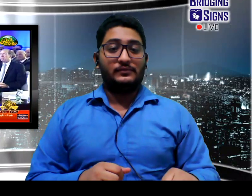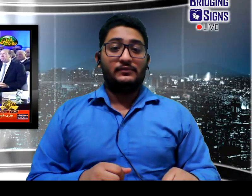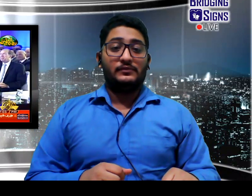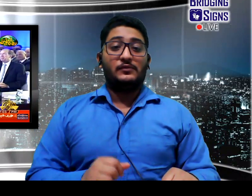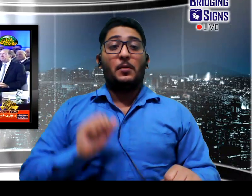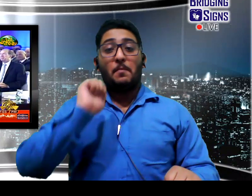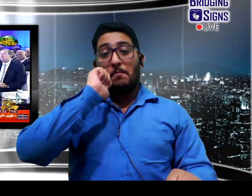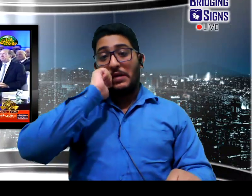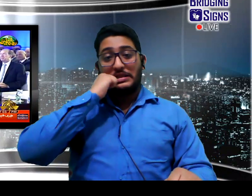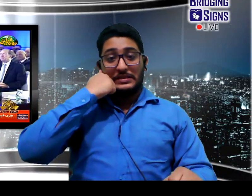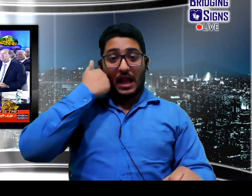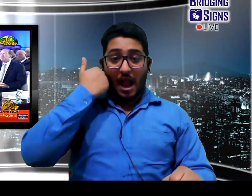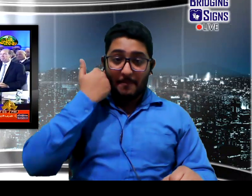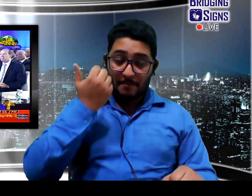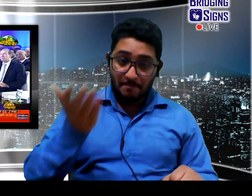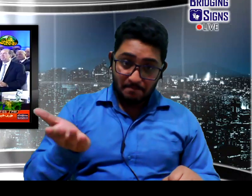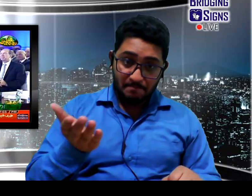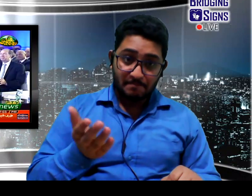Punjab,